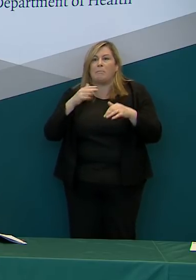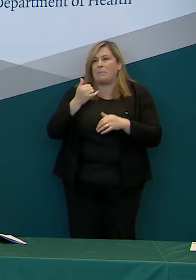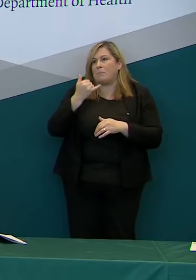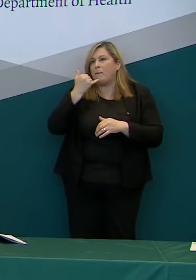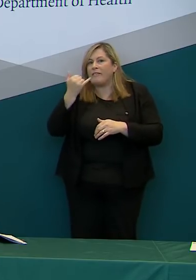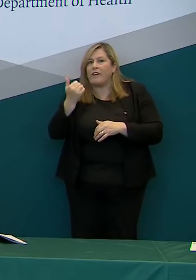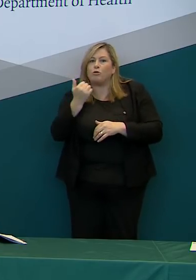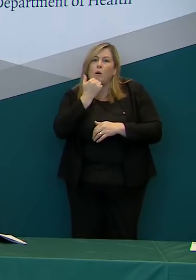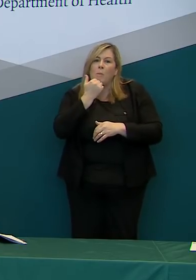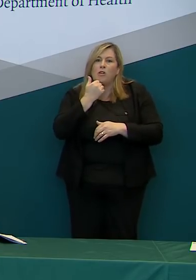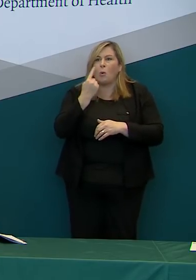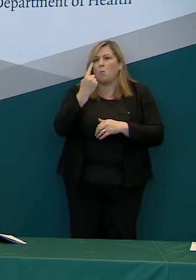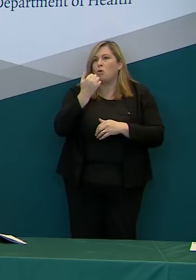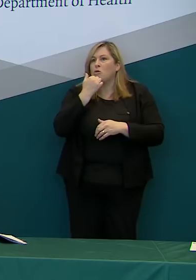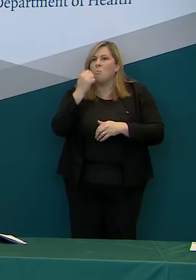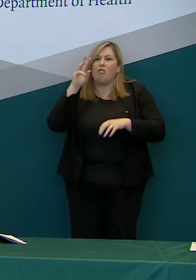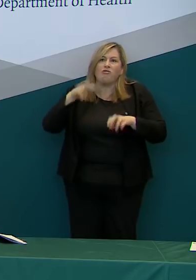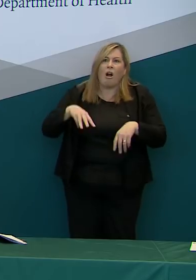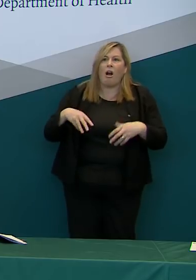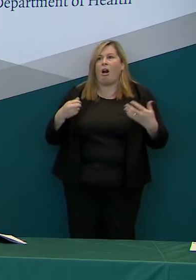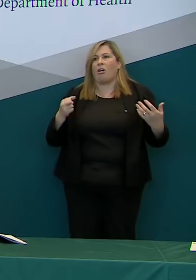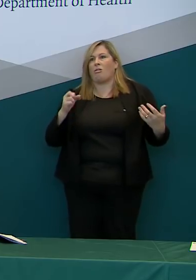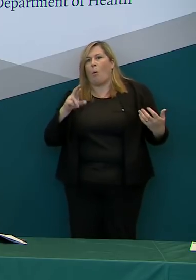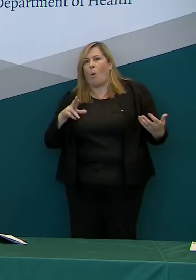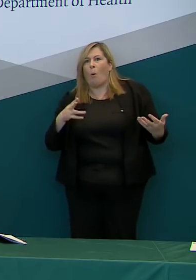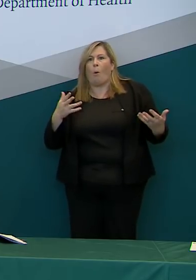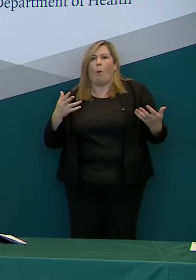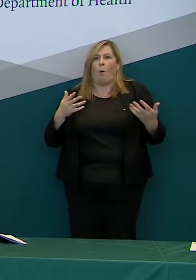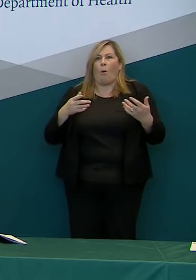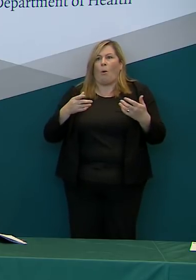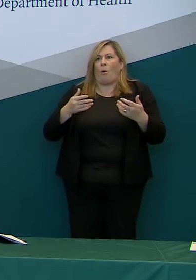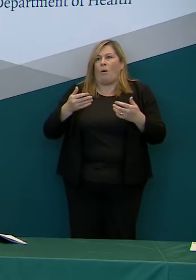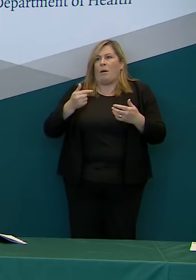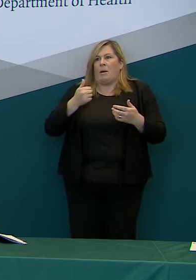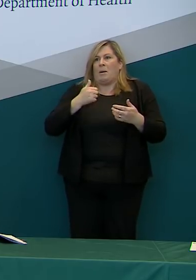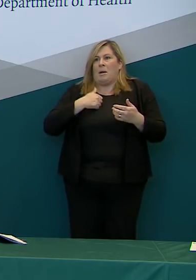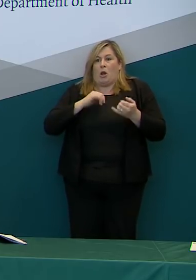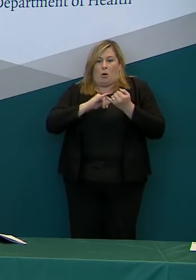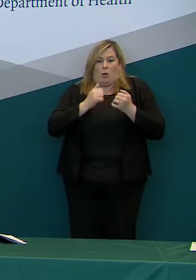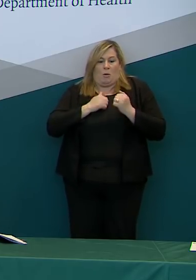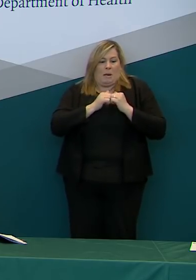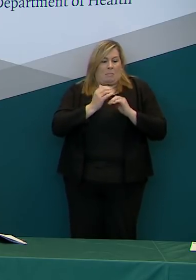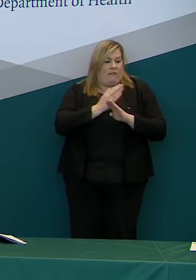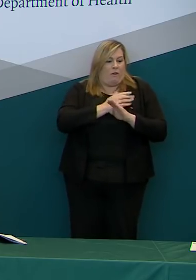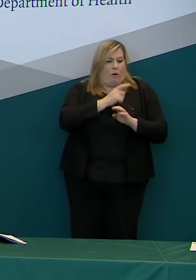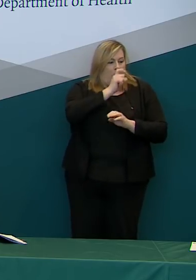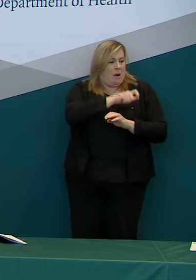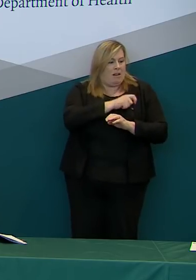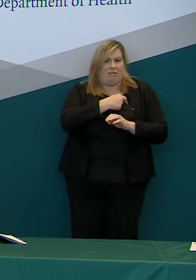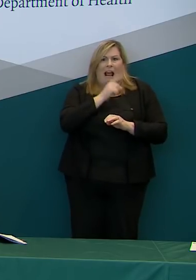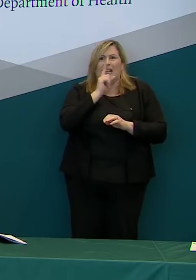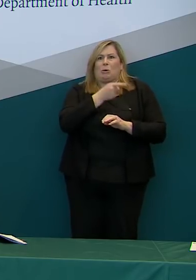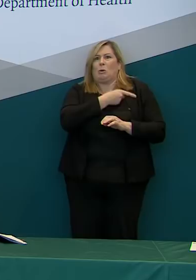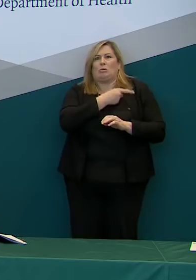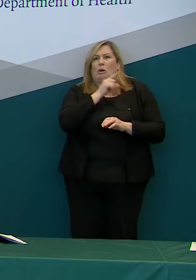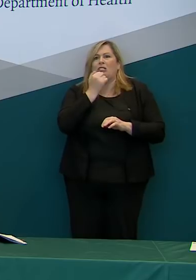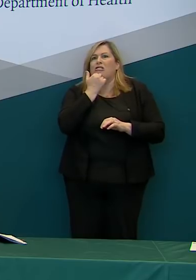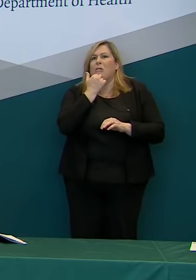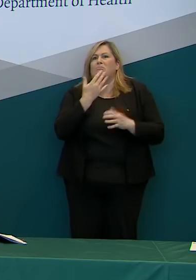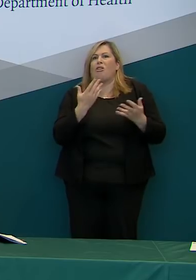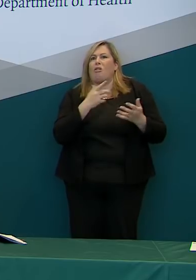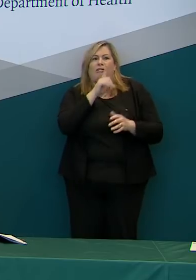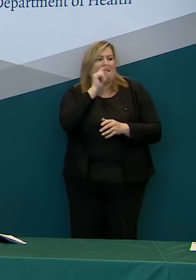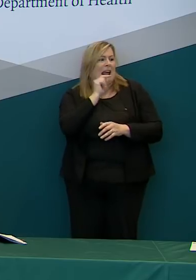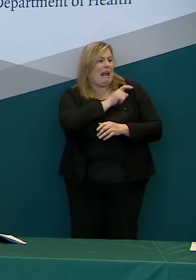numbers for the patient themselves, contact details for GPs, then unfortunately